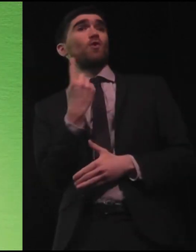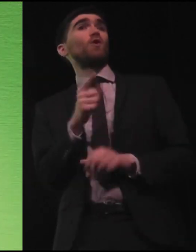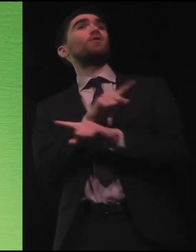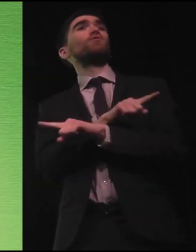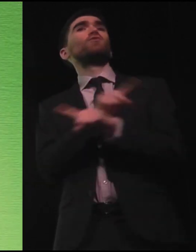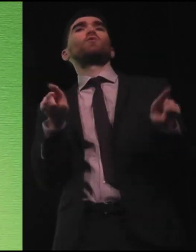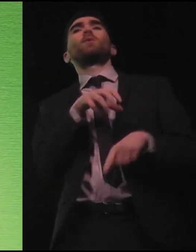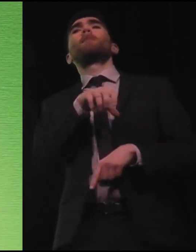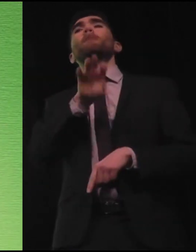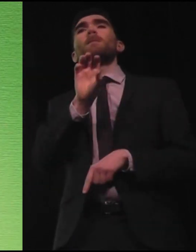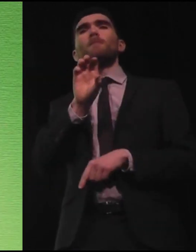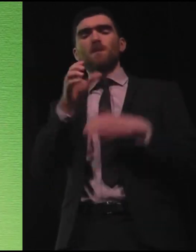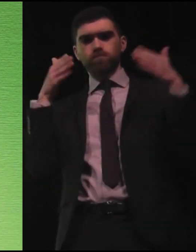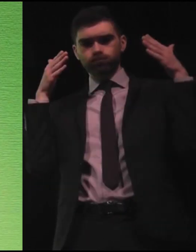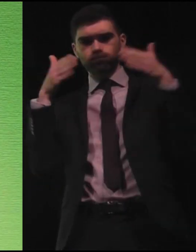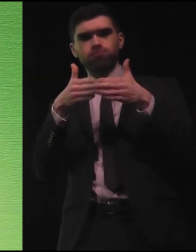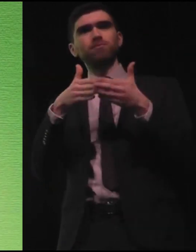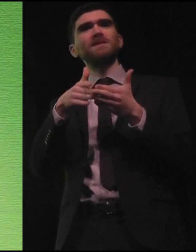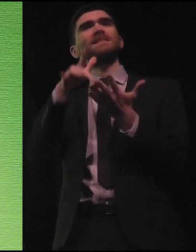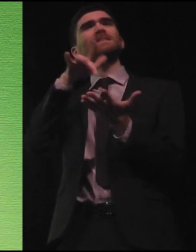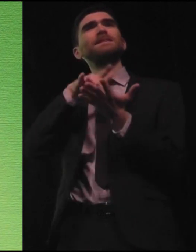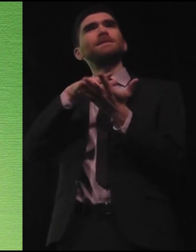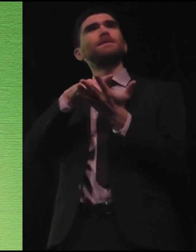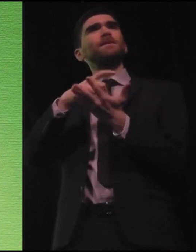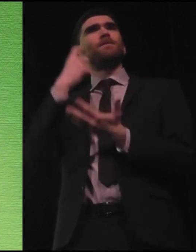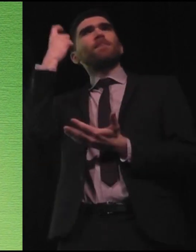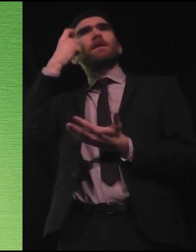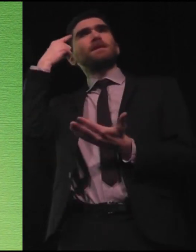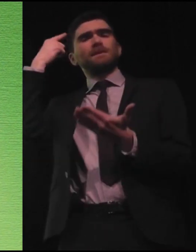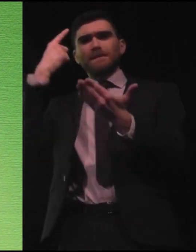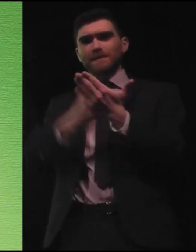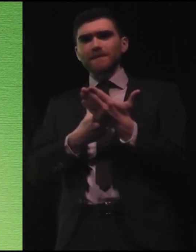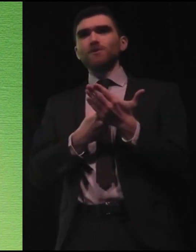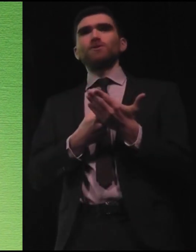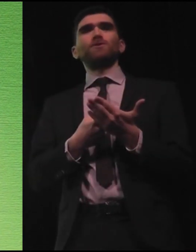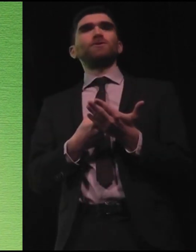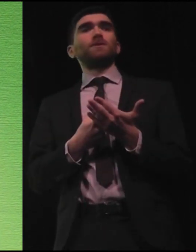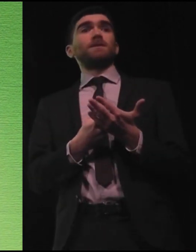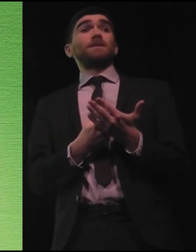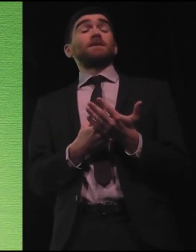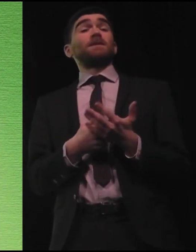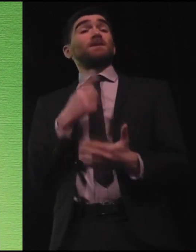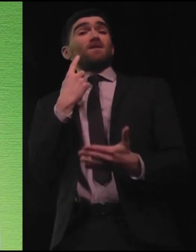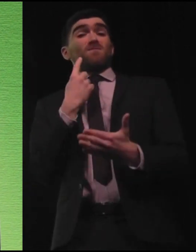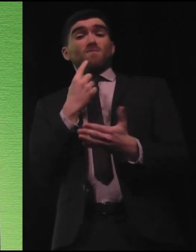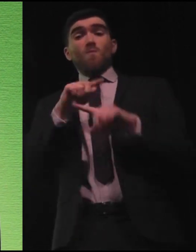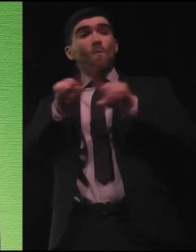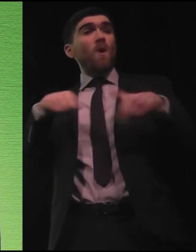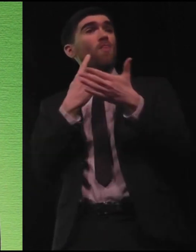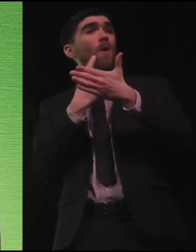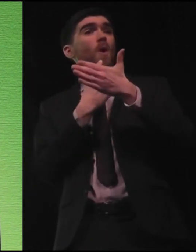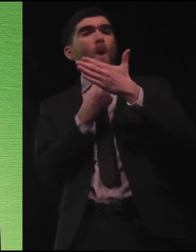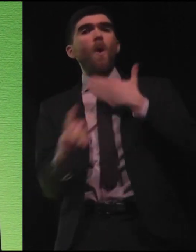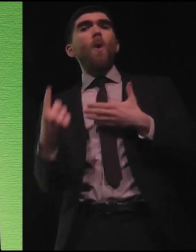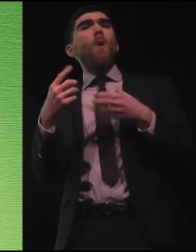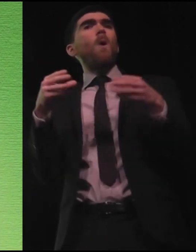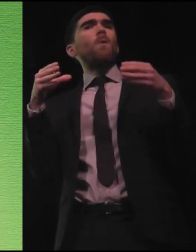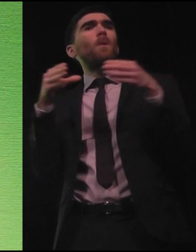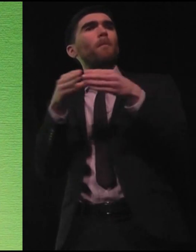party fighting in these elections that can truly be called democratic, open and accountable.